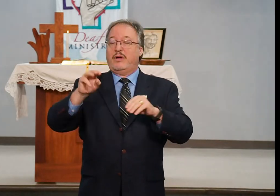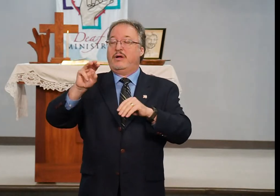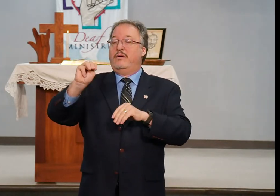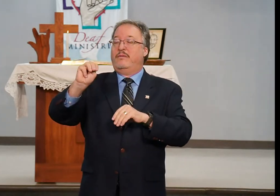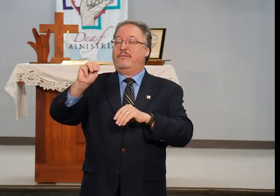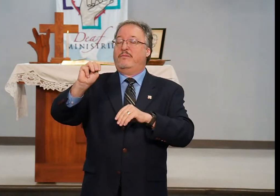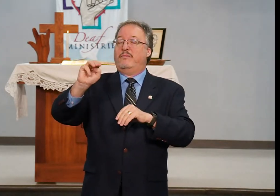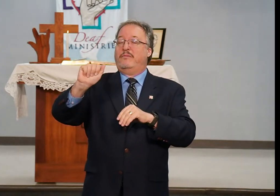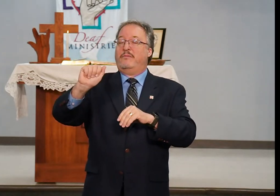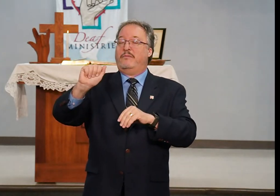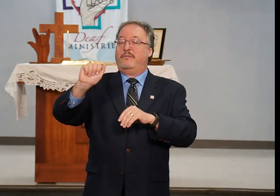on the map